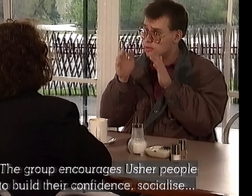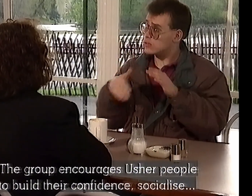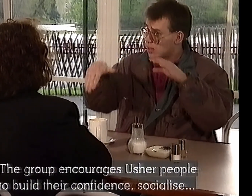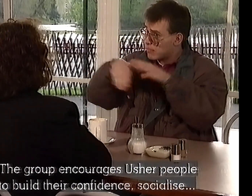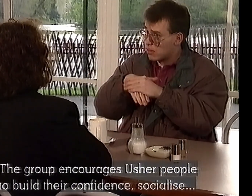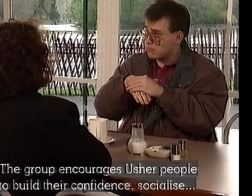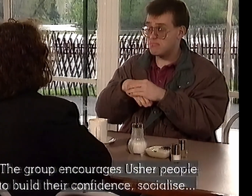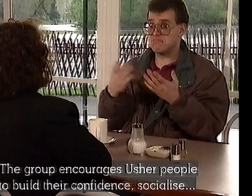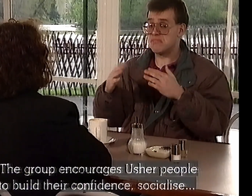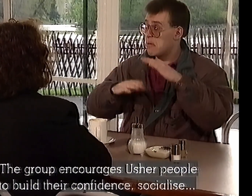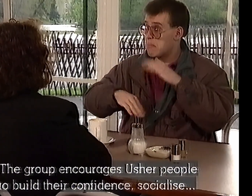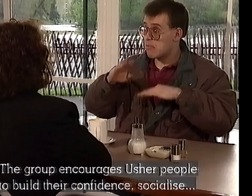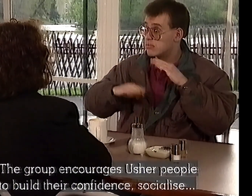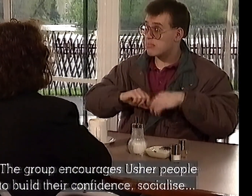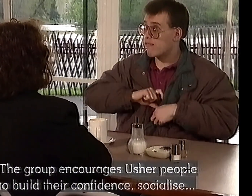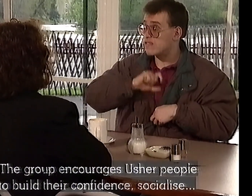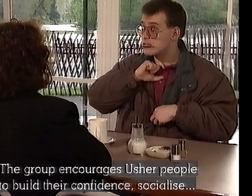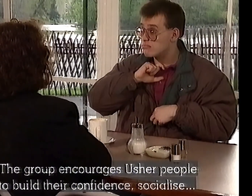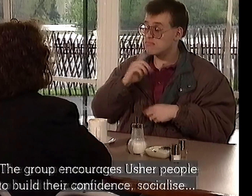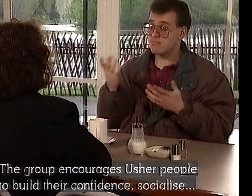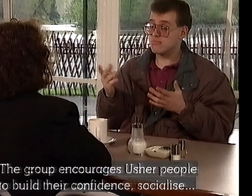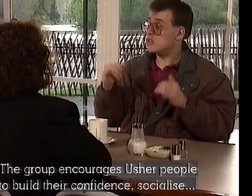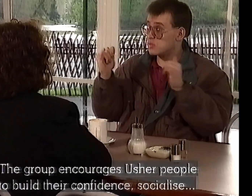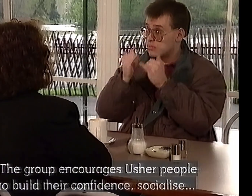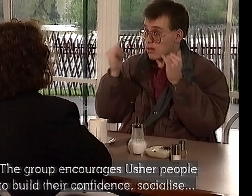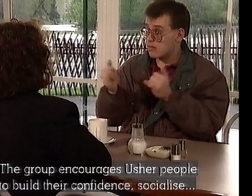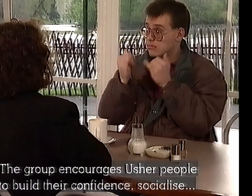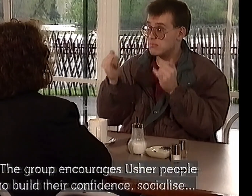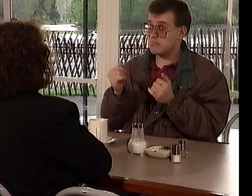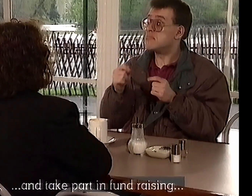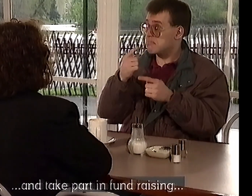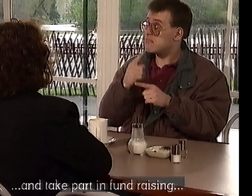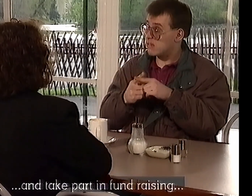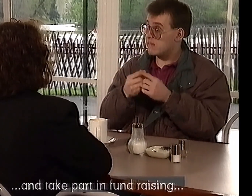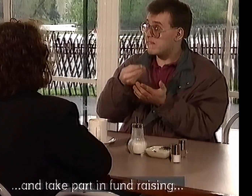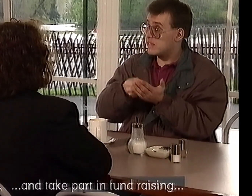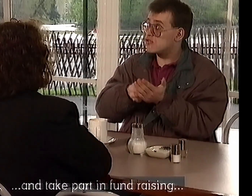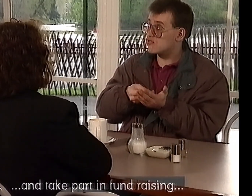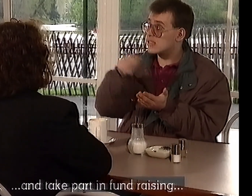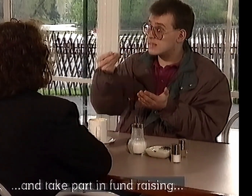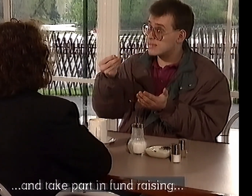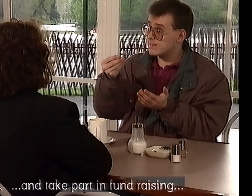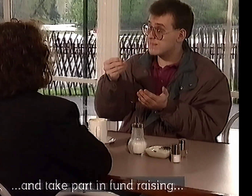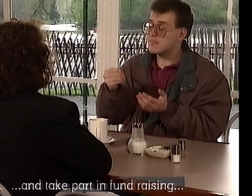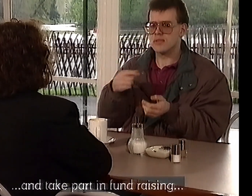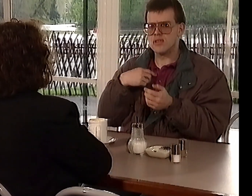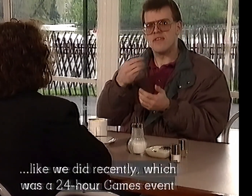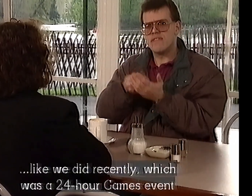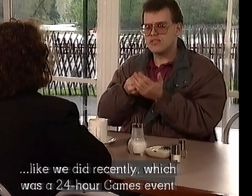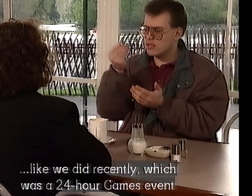young usher people to build their confidence, socialise, and take part in the fundraising activities, like we did